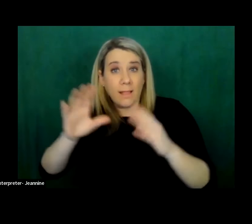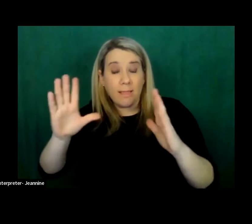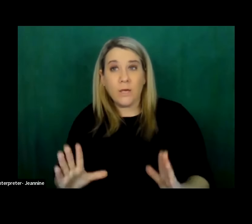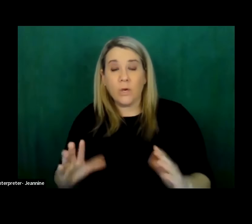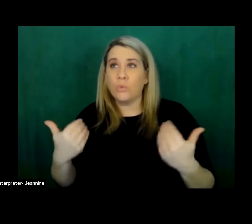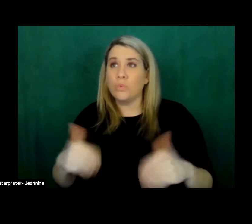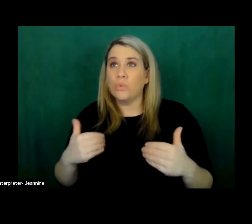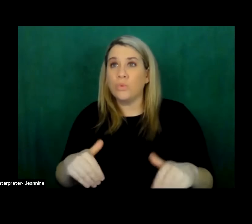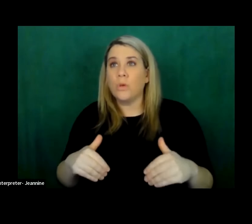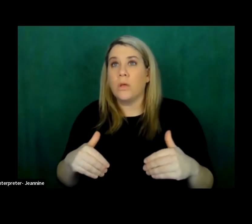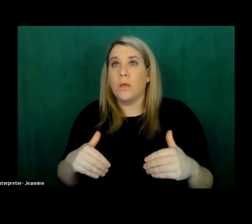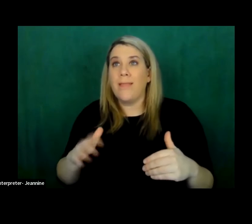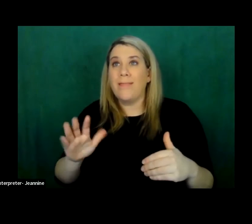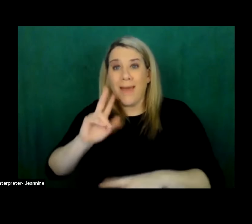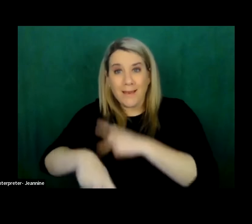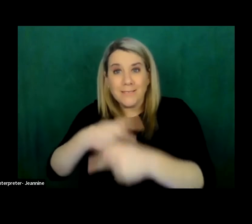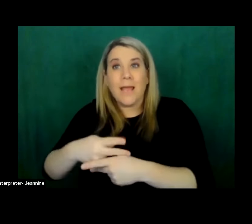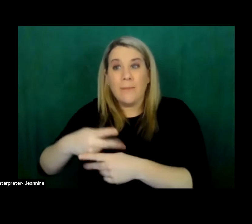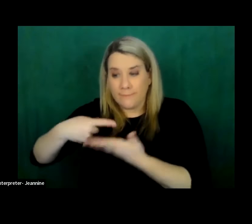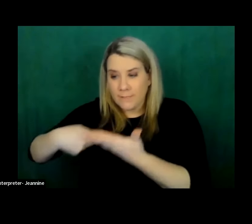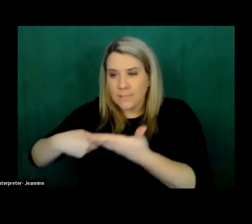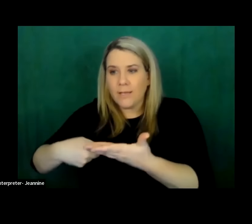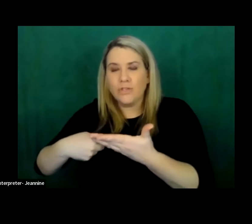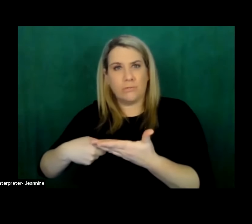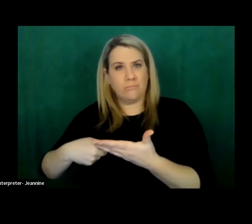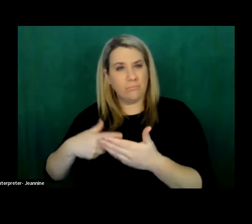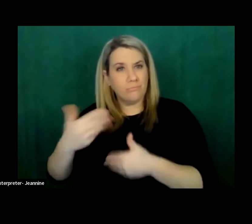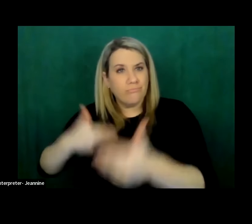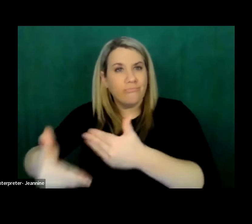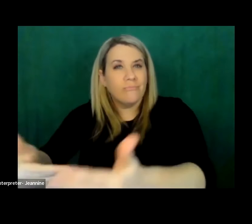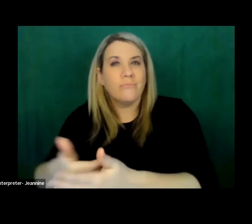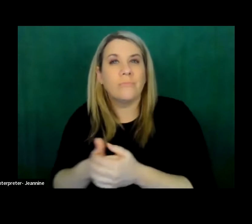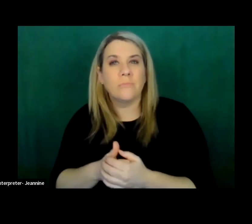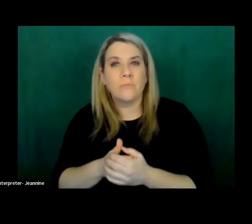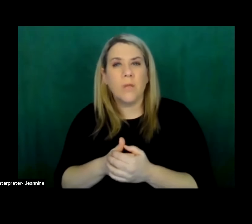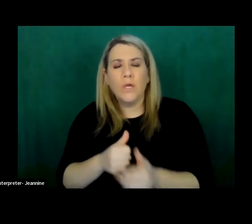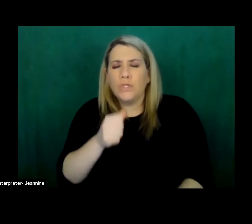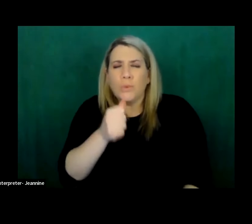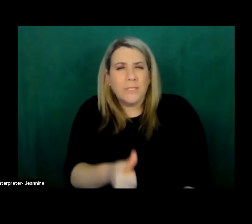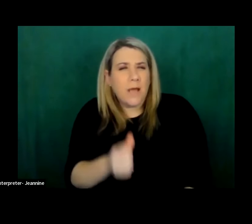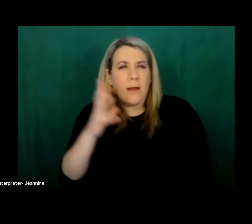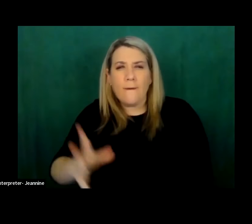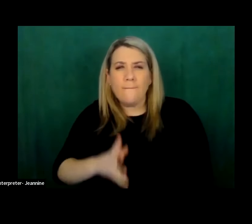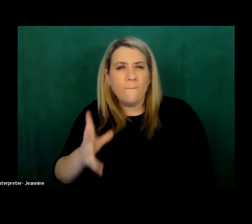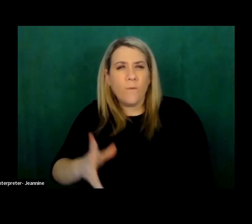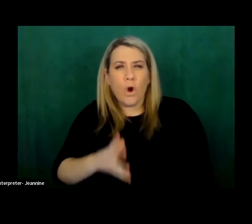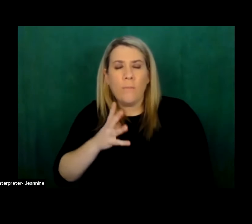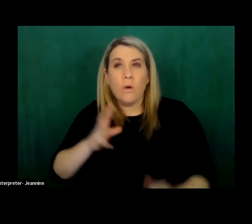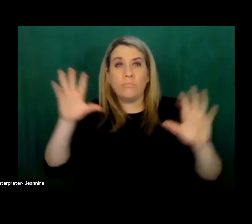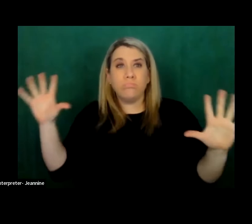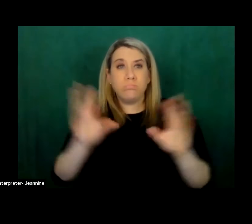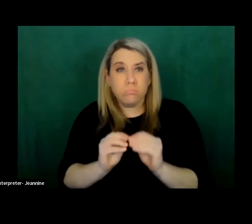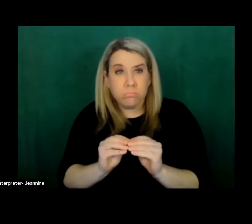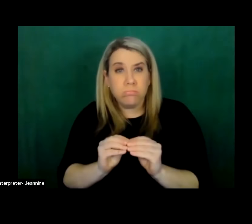for this type of conversations starts open. So not a formalized aggregated data feedback loop,